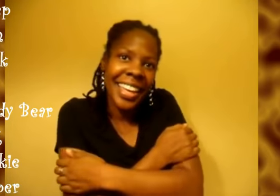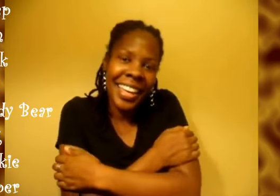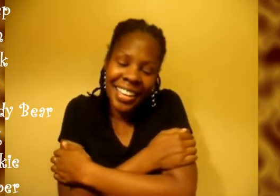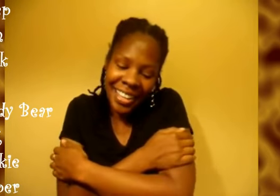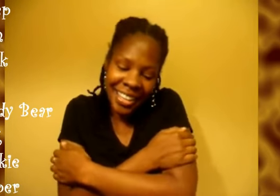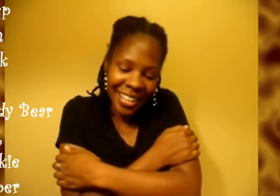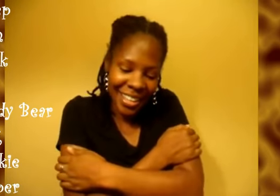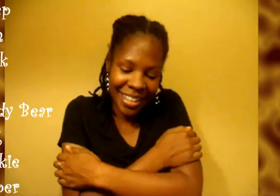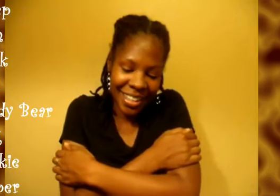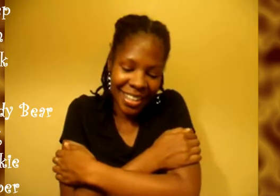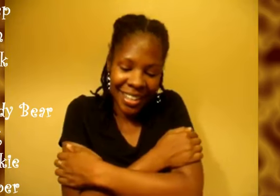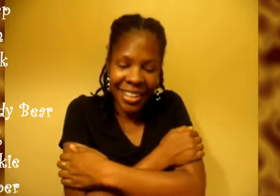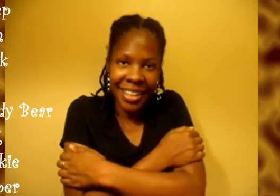hug,